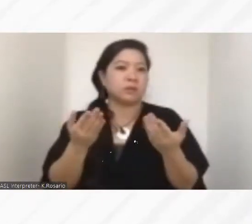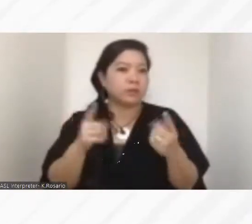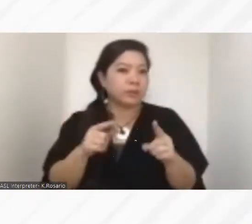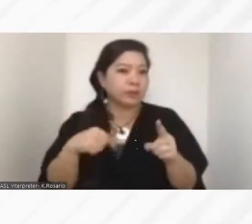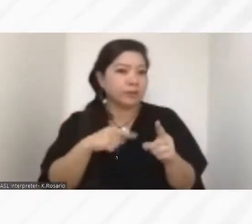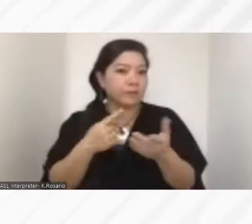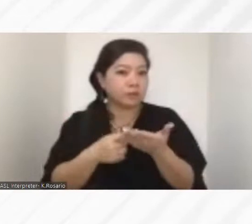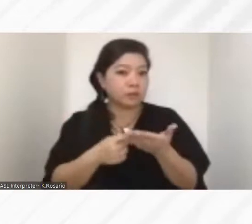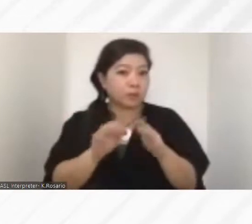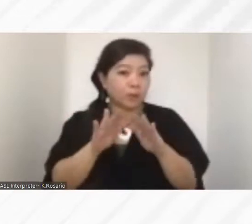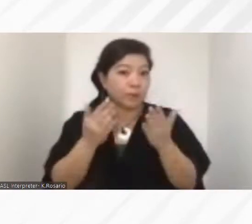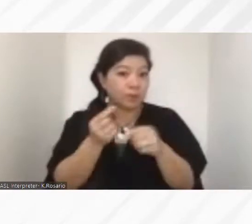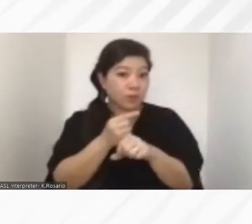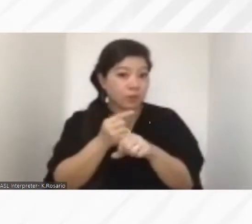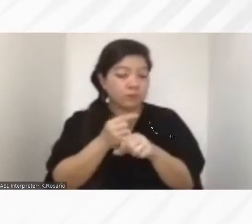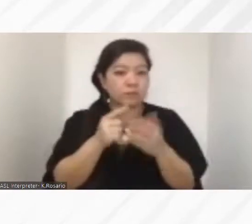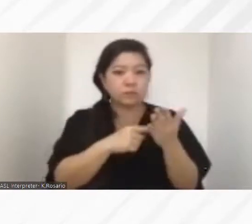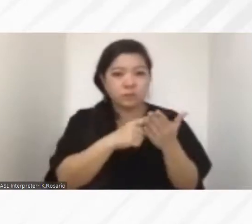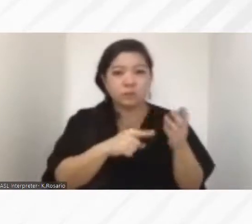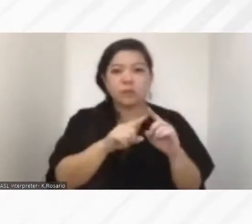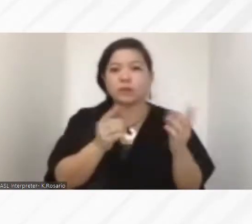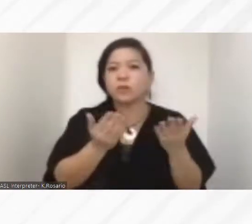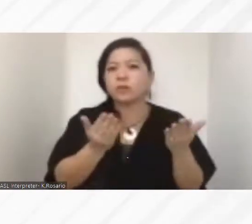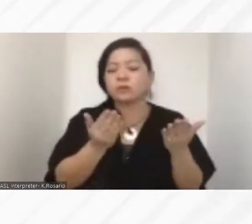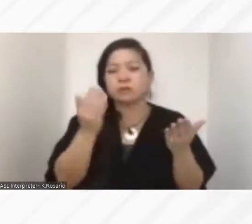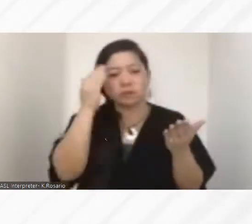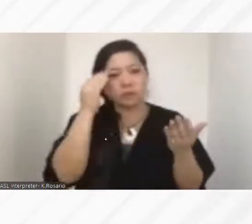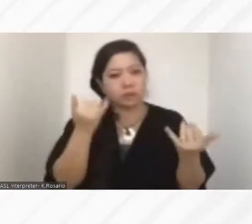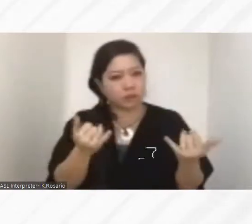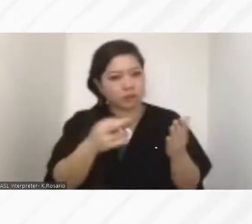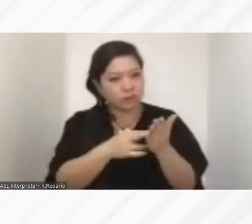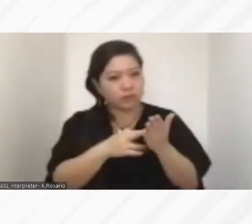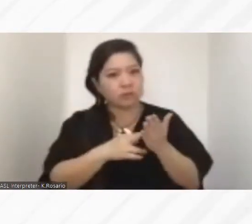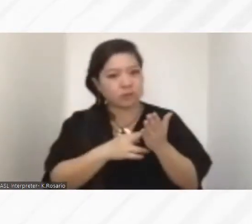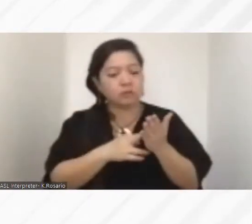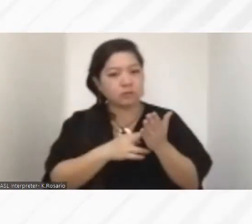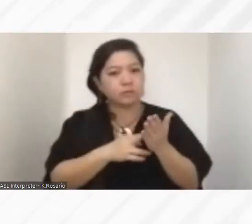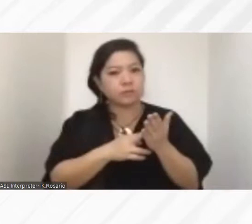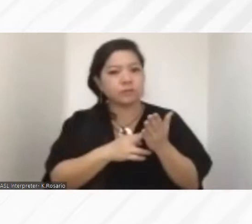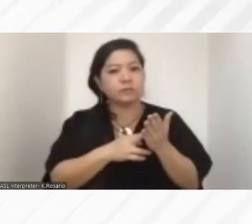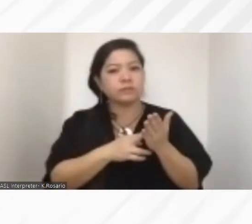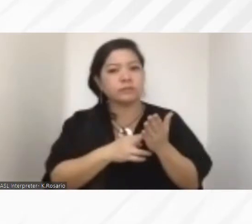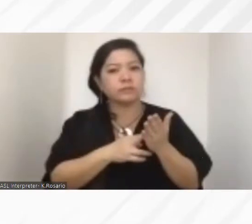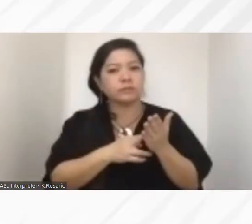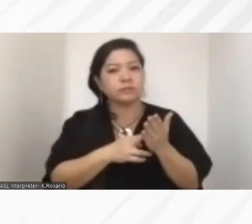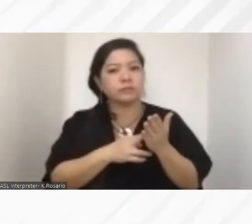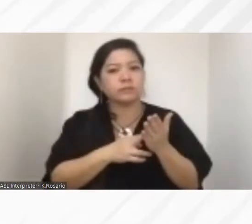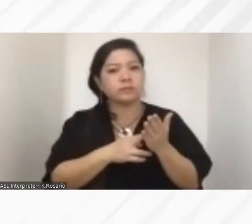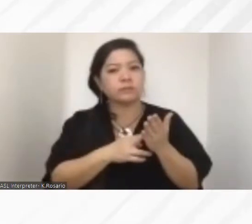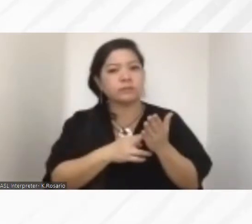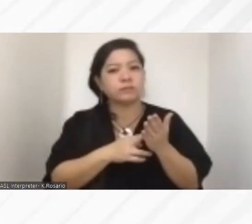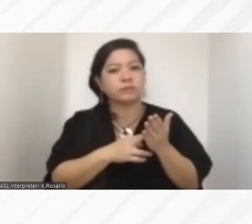reopening Guam is critical, what is notable is the recognition of the new normal. The reopening plans has